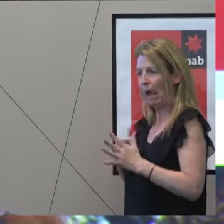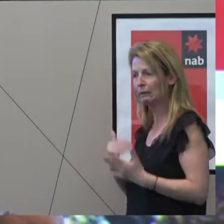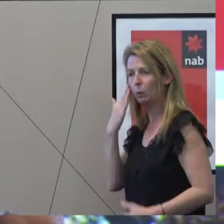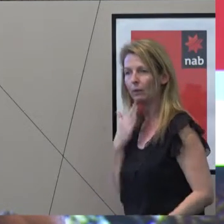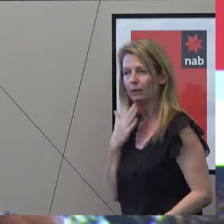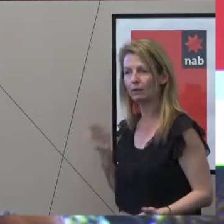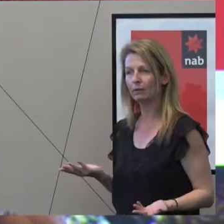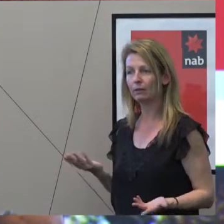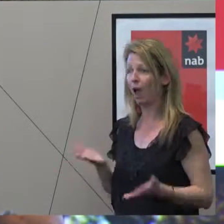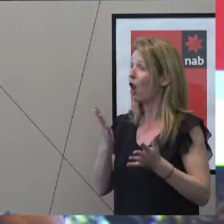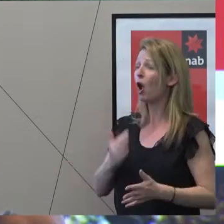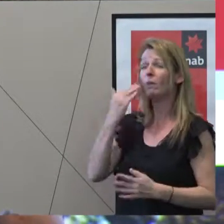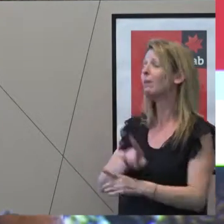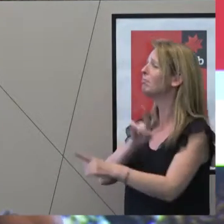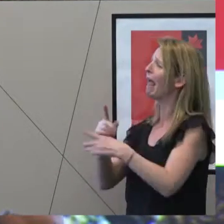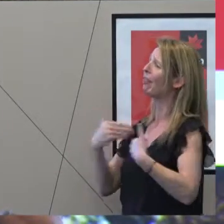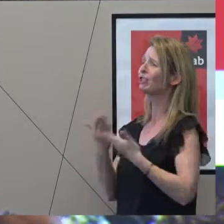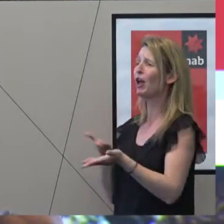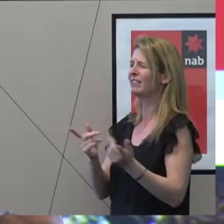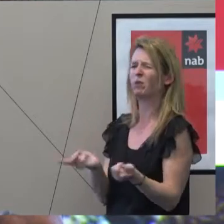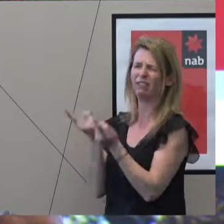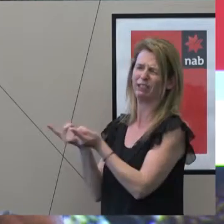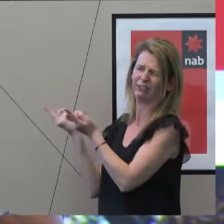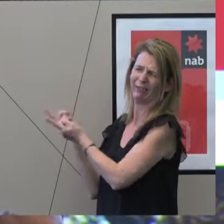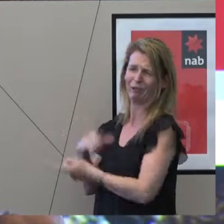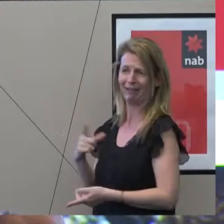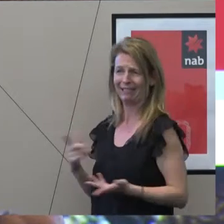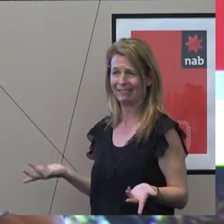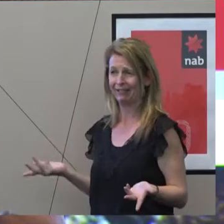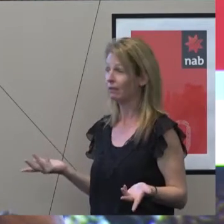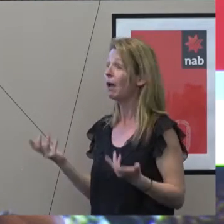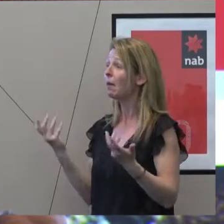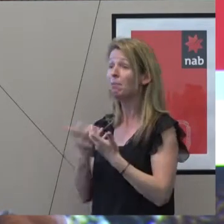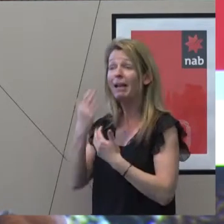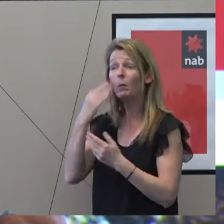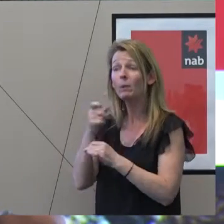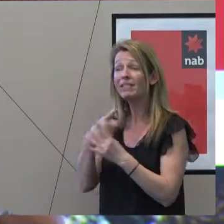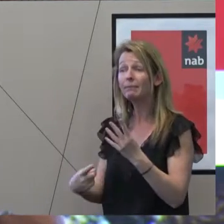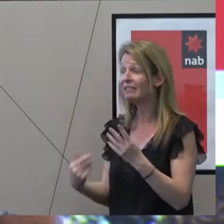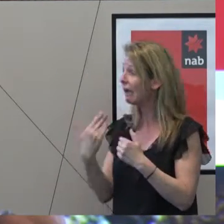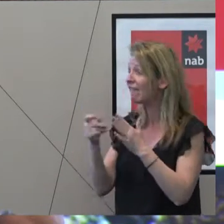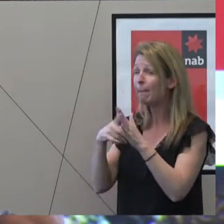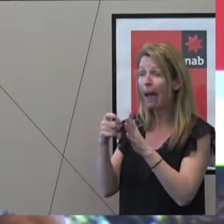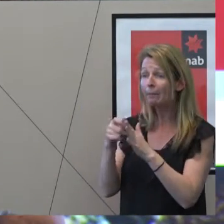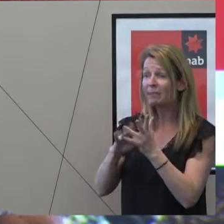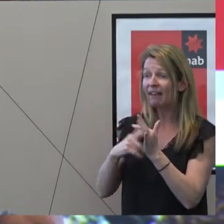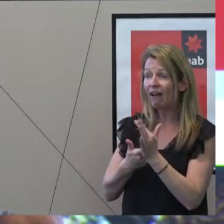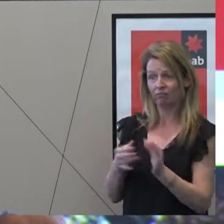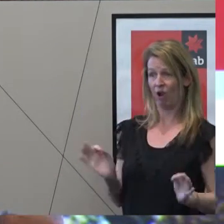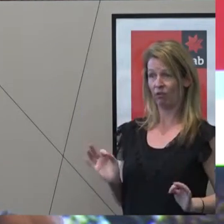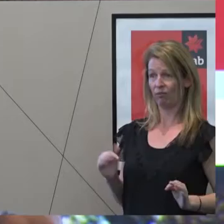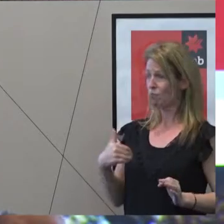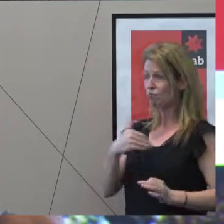there, go to health services for different reasons. Lots of women with disabilities don't get screened for pap smears, breast screening. Why